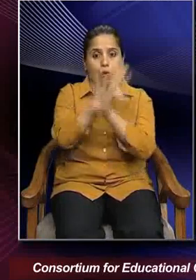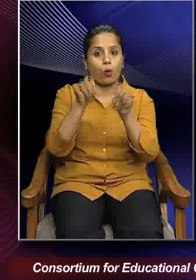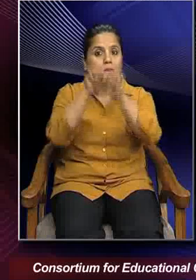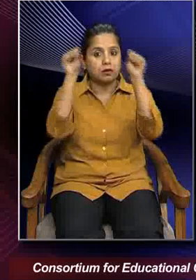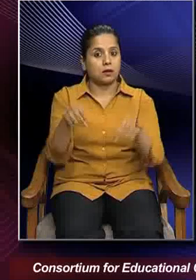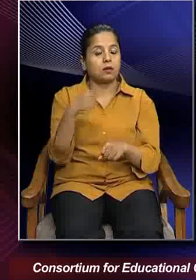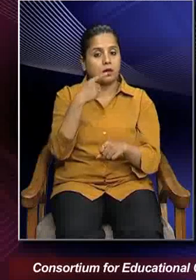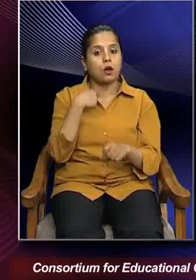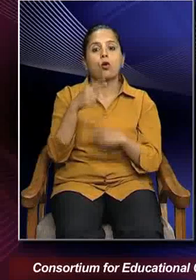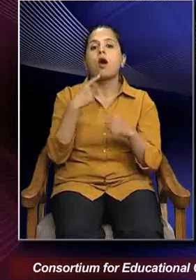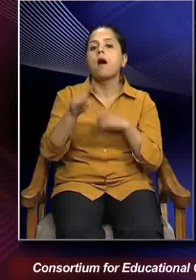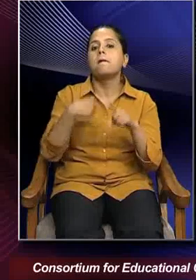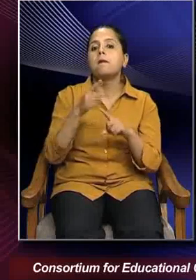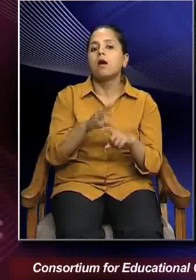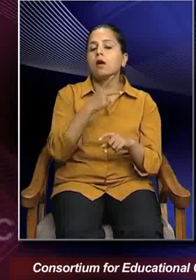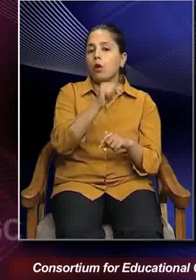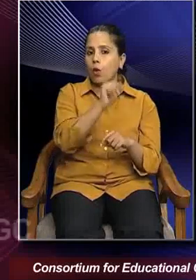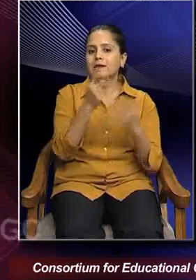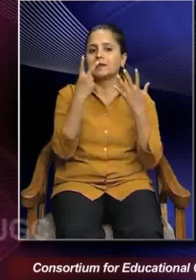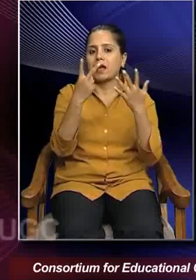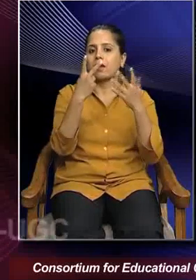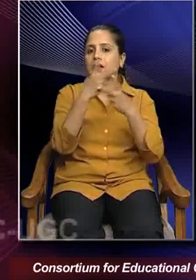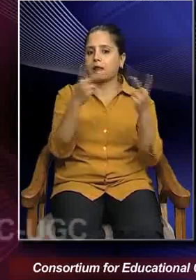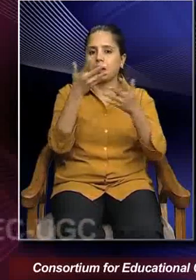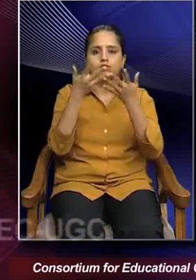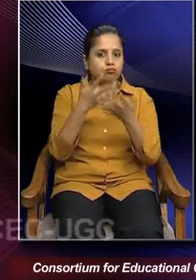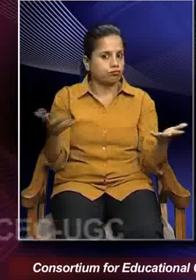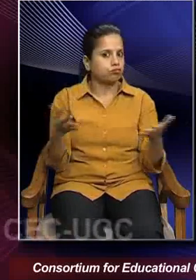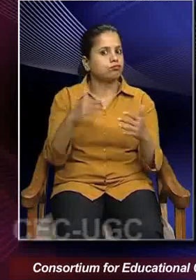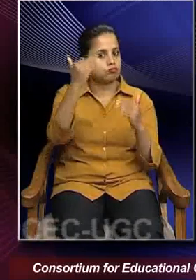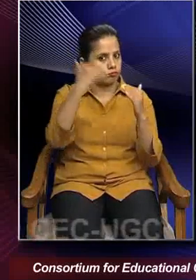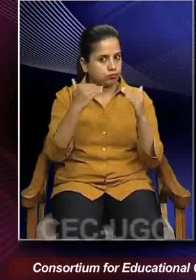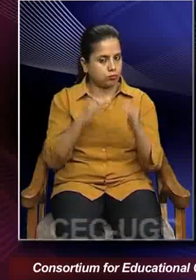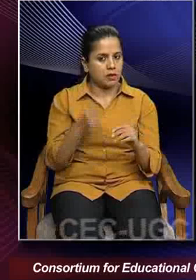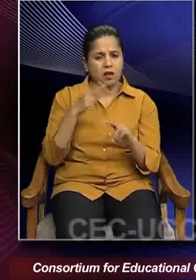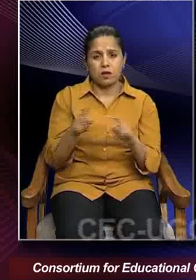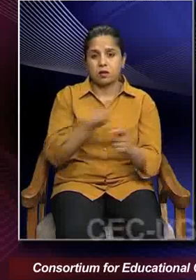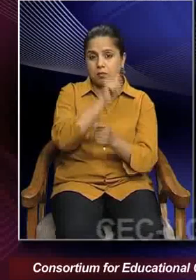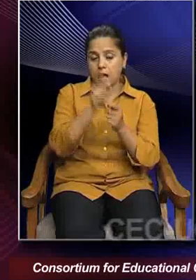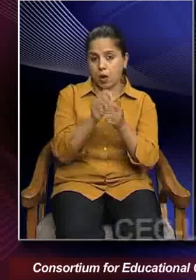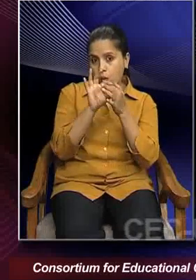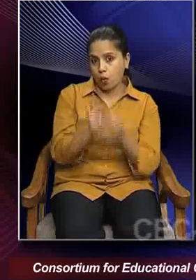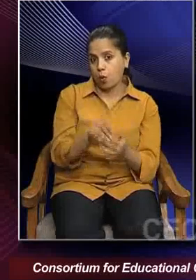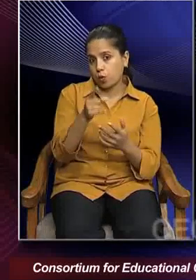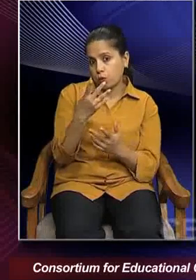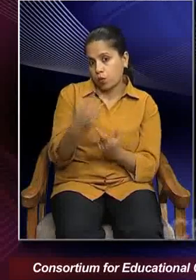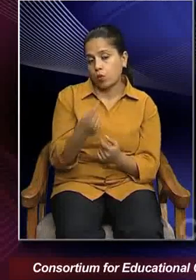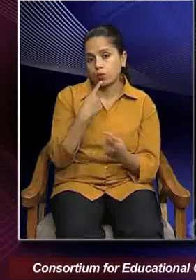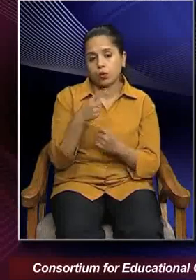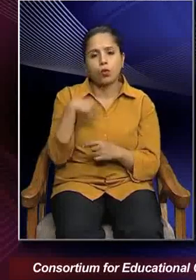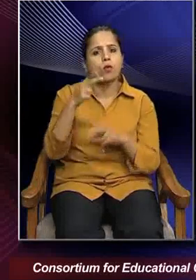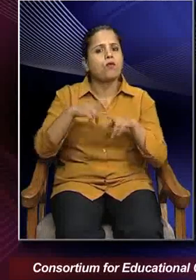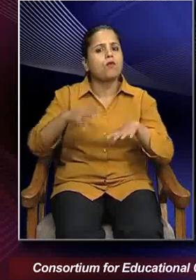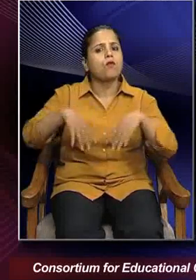then we talk about these 7 padarths. Otherwise, if we are talking specifically by what the founder of